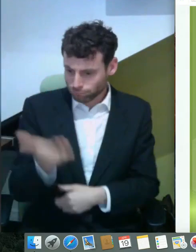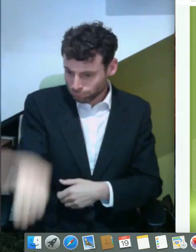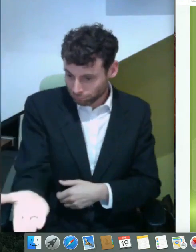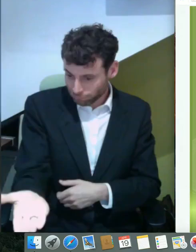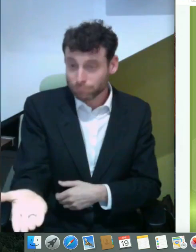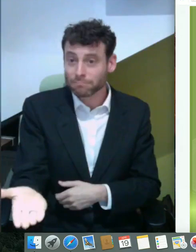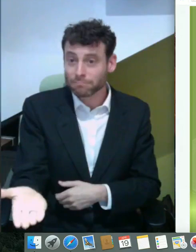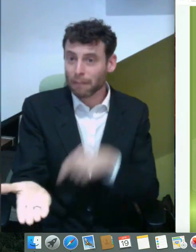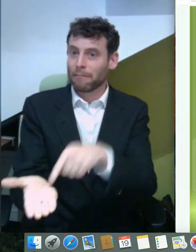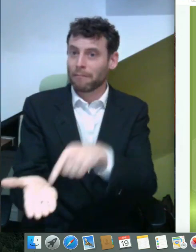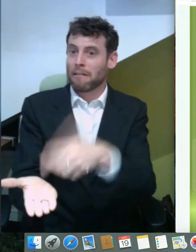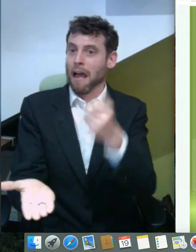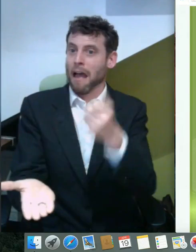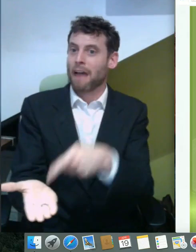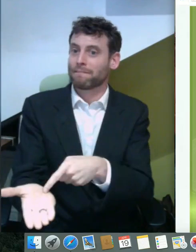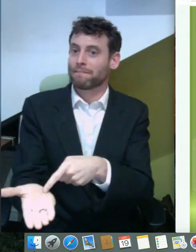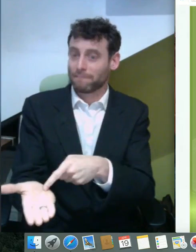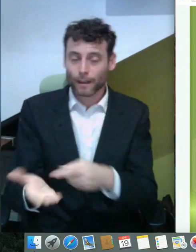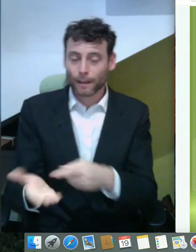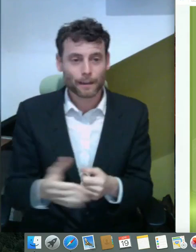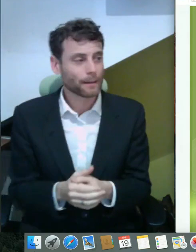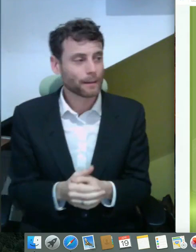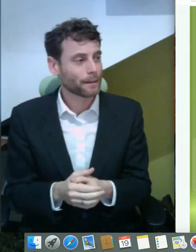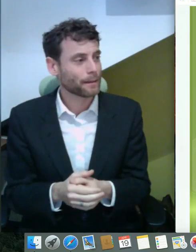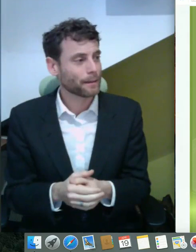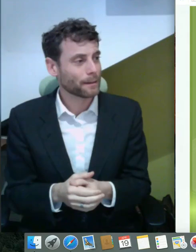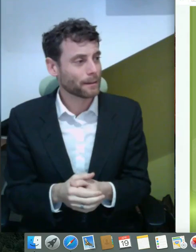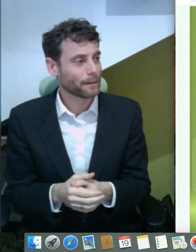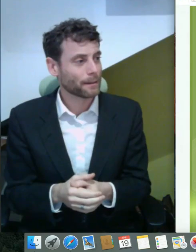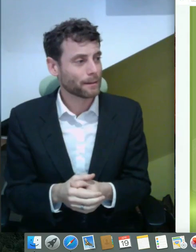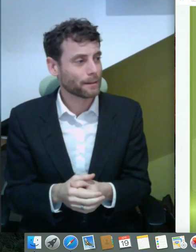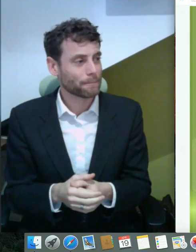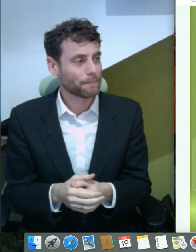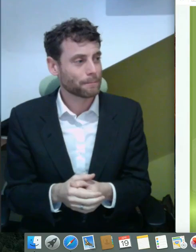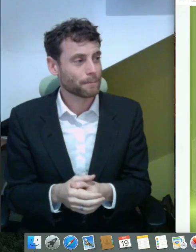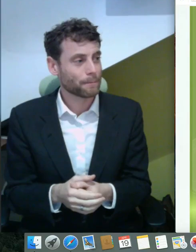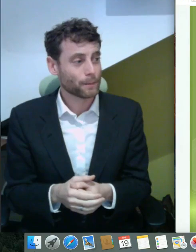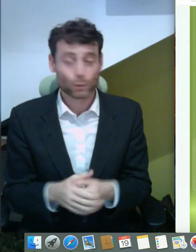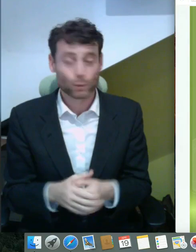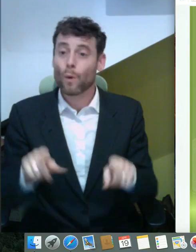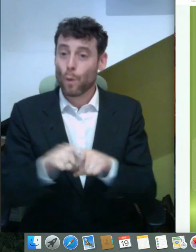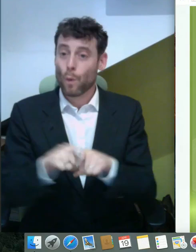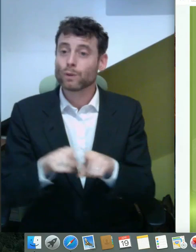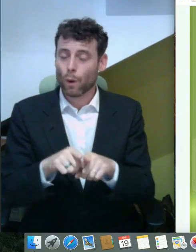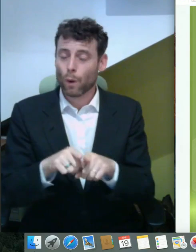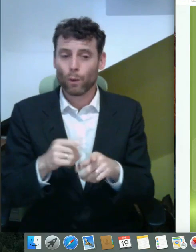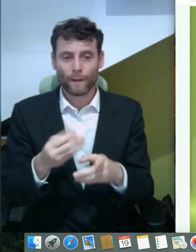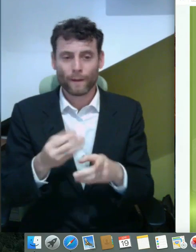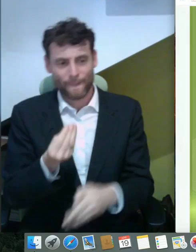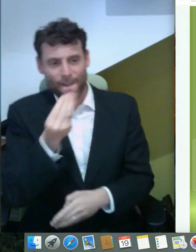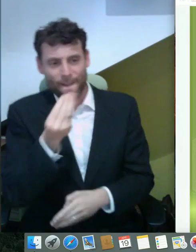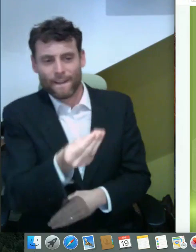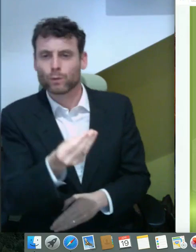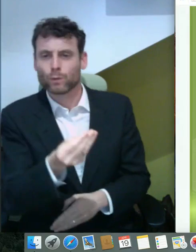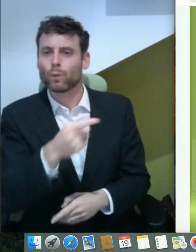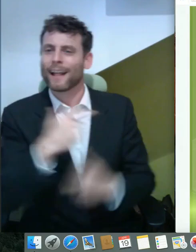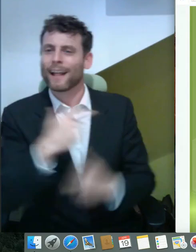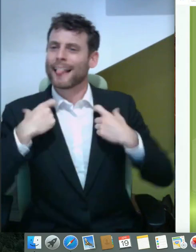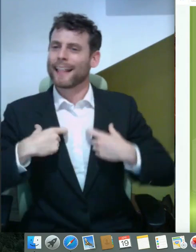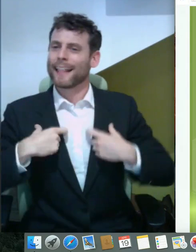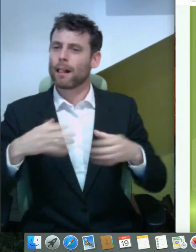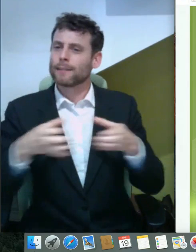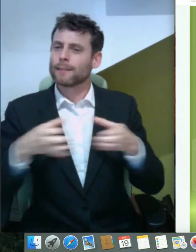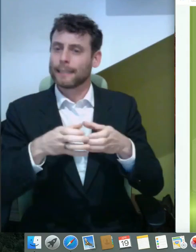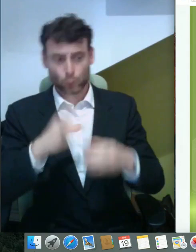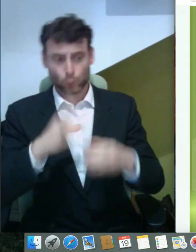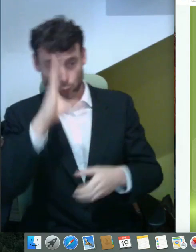trial, and also being passed on to legal teams as well, which is really good